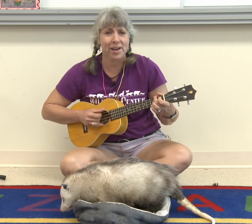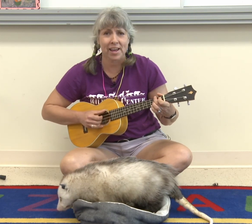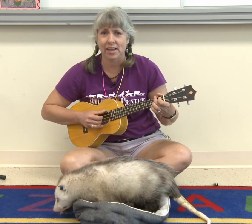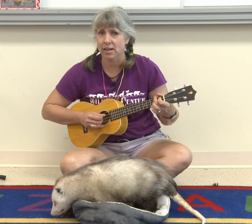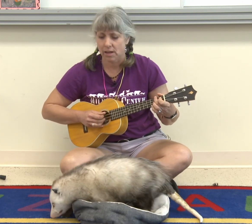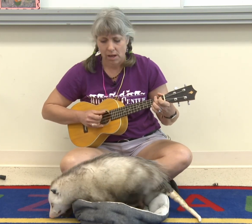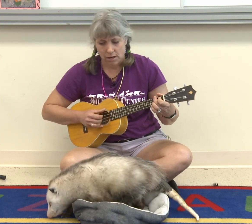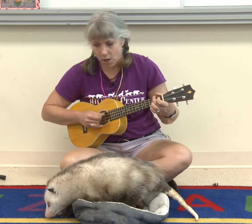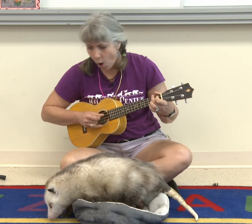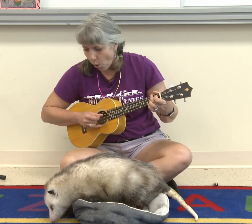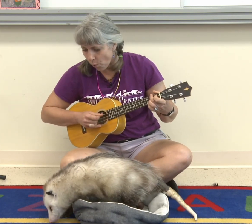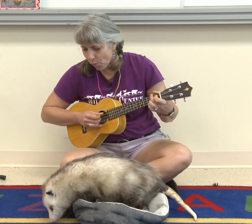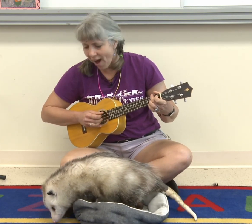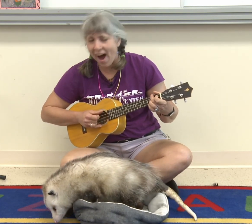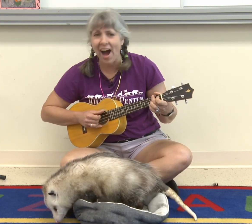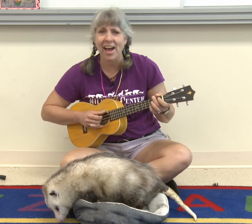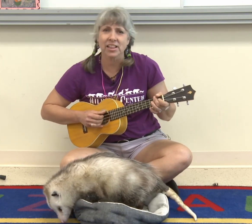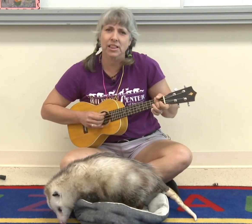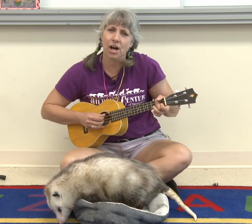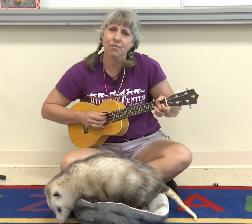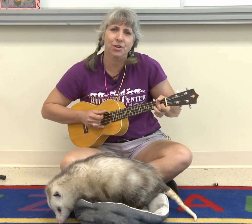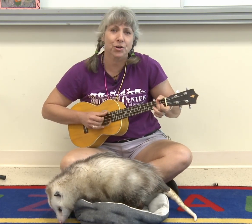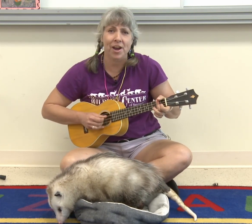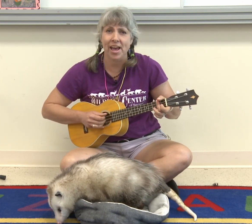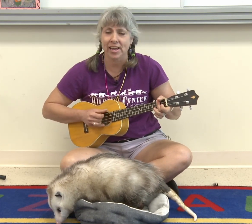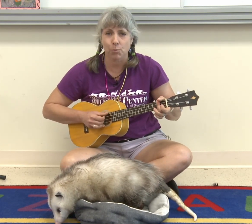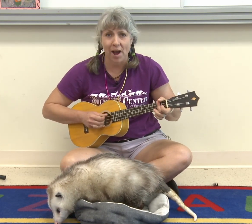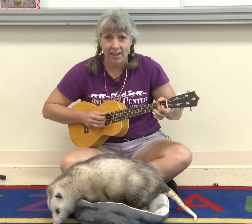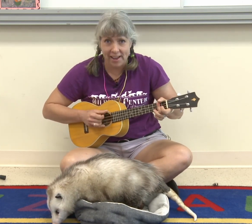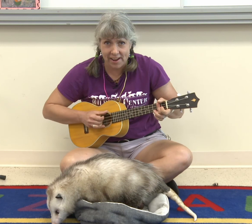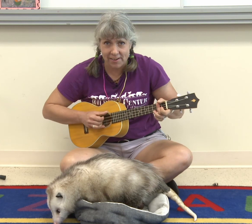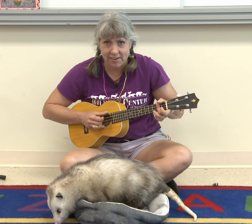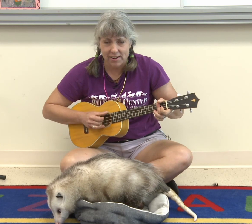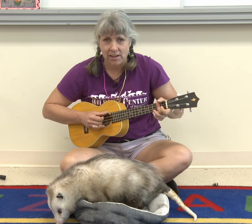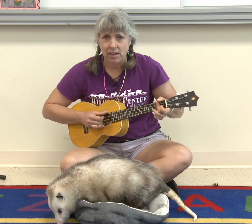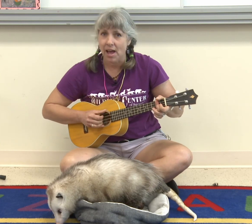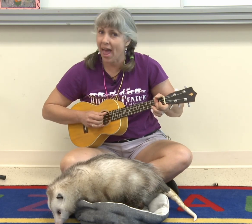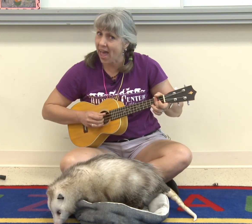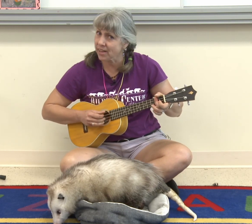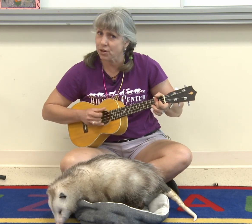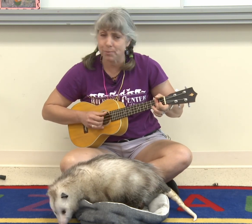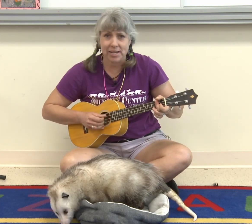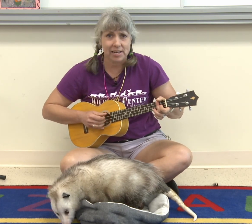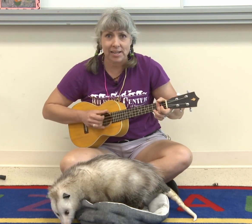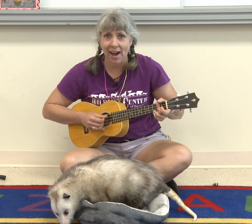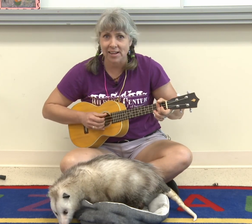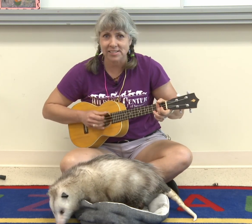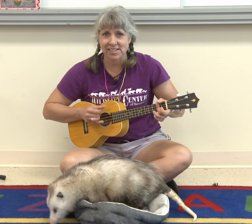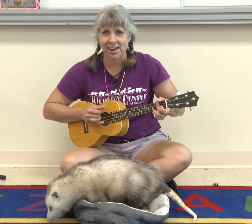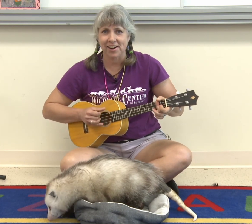away. No, I love your gray and white hair and your beady eyes stare,